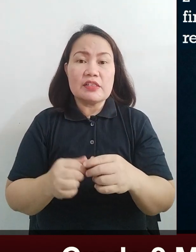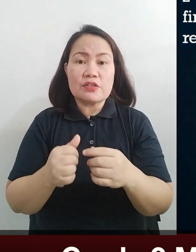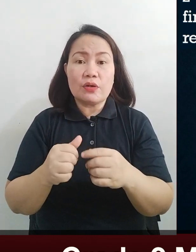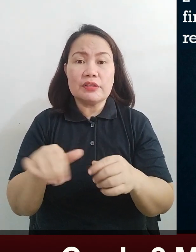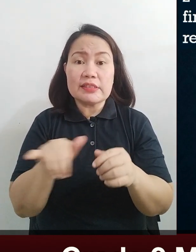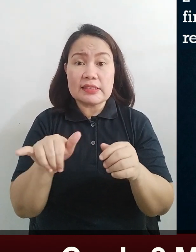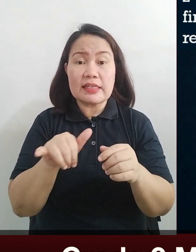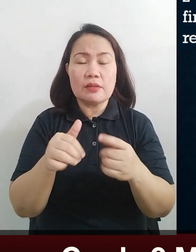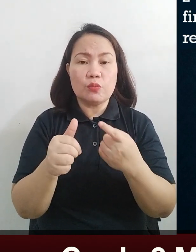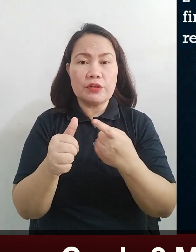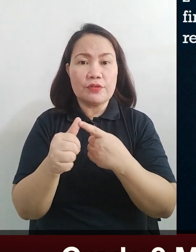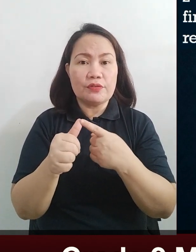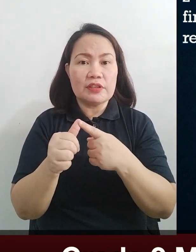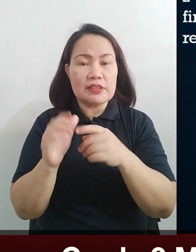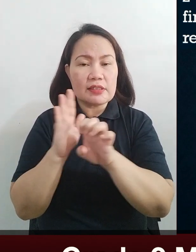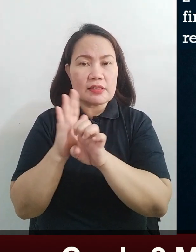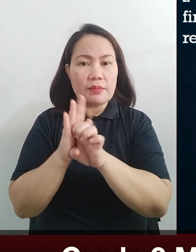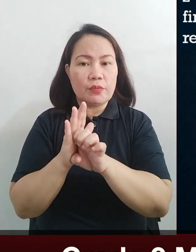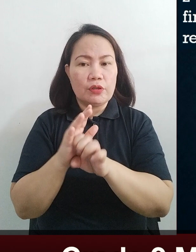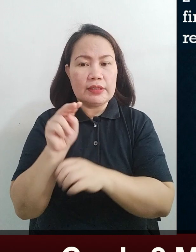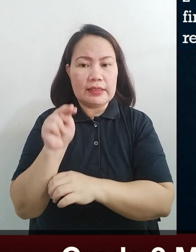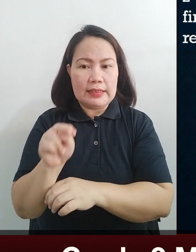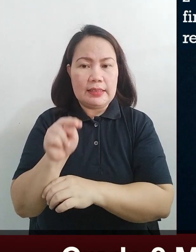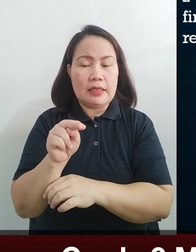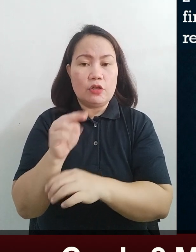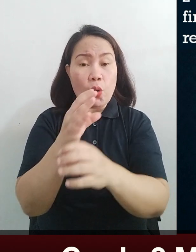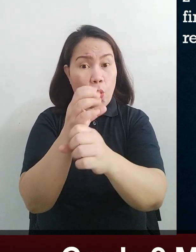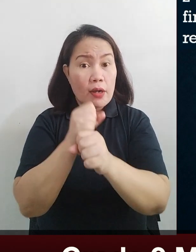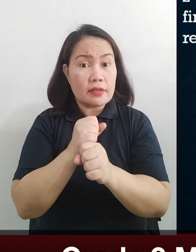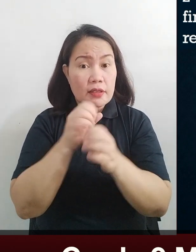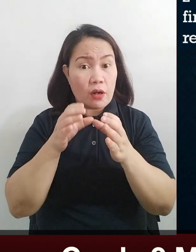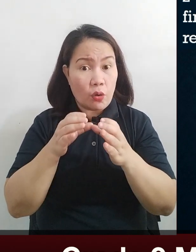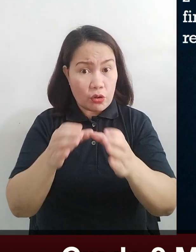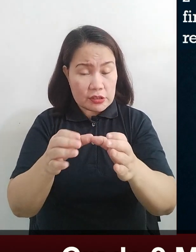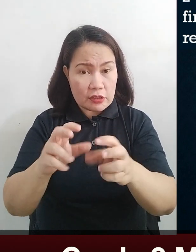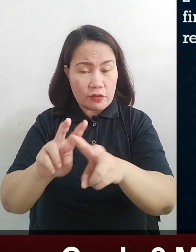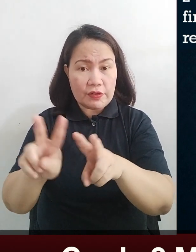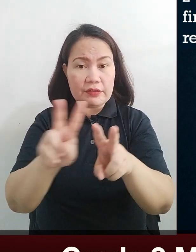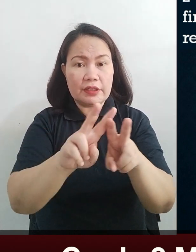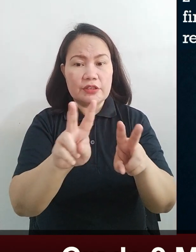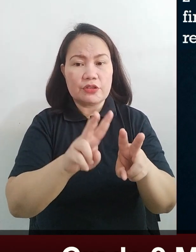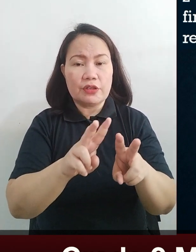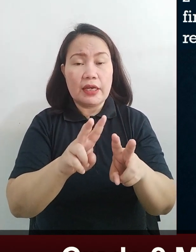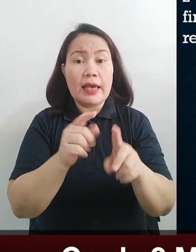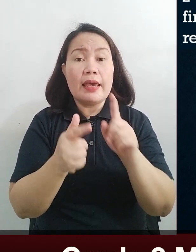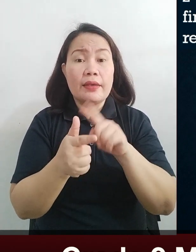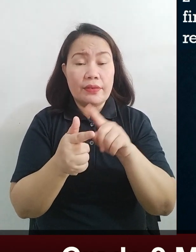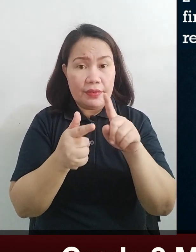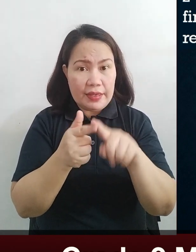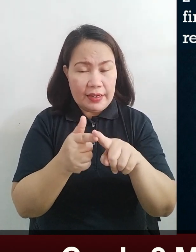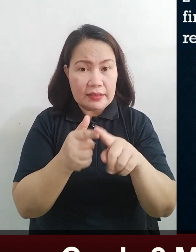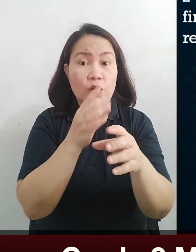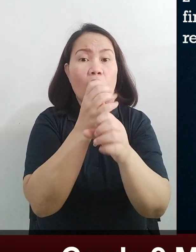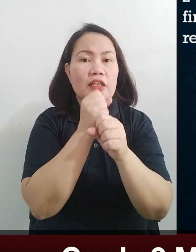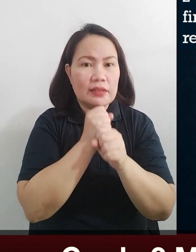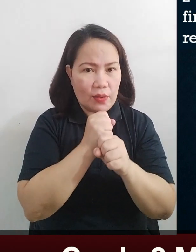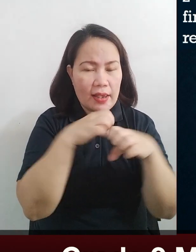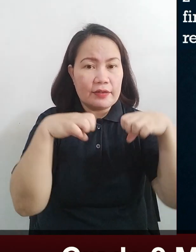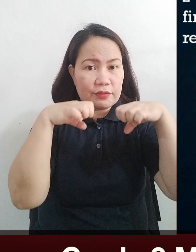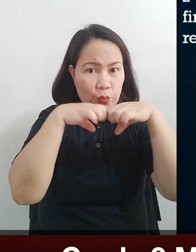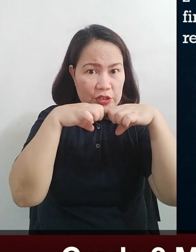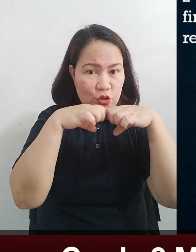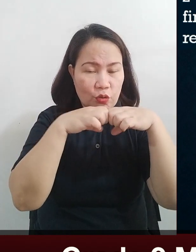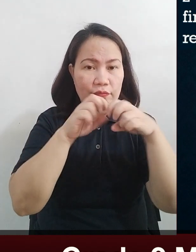kagaya ng naunang example, kailangan muna natin kunin yung constant of variation saka natin makuha yung